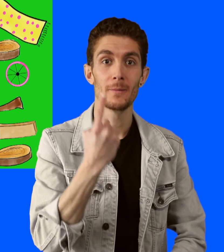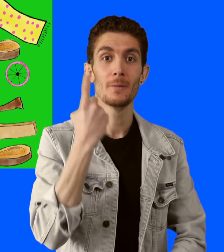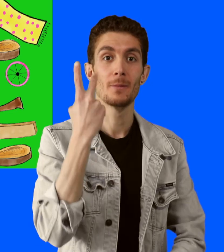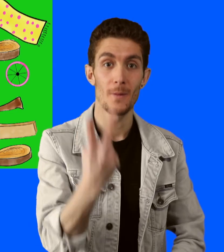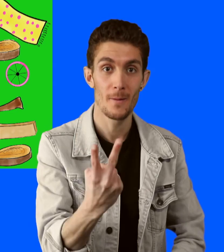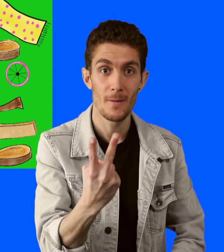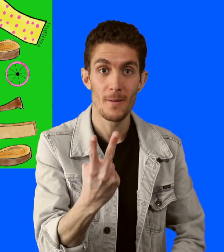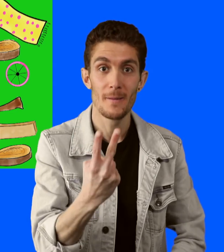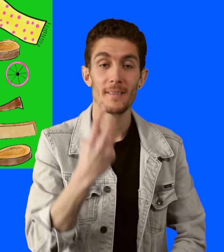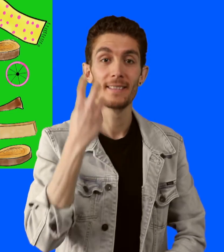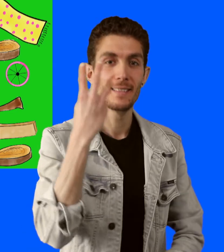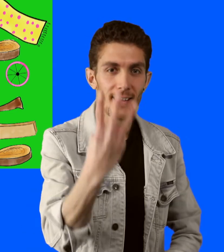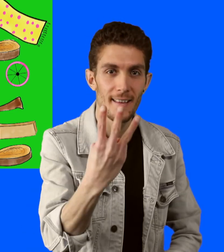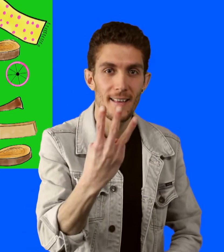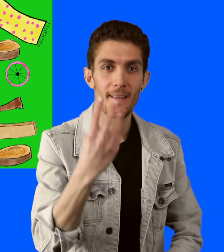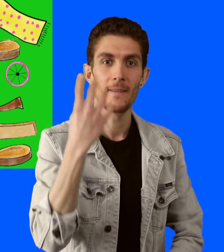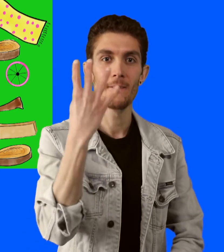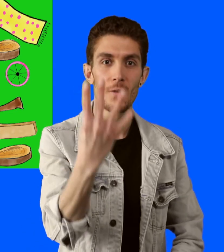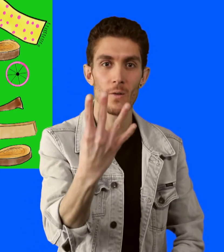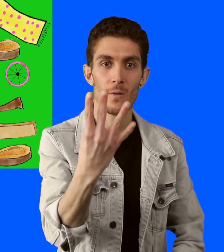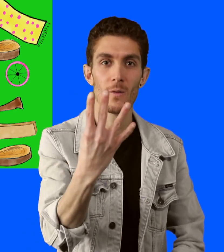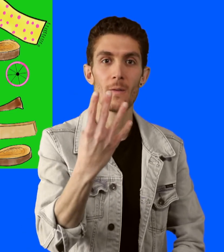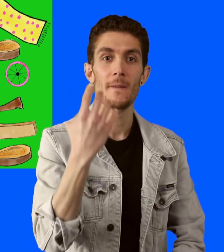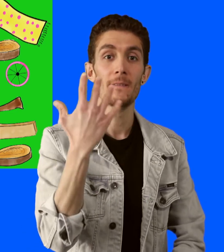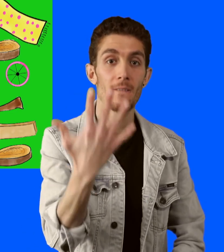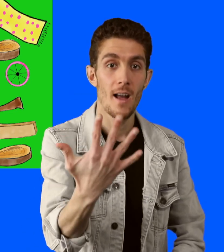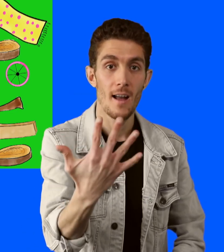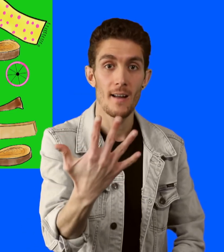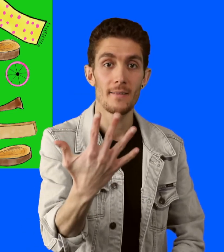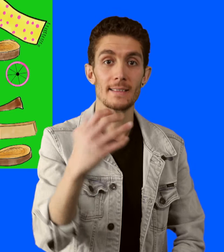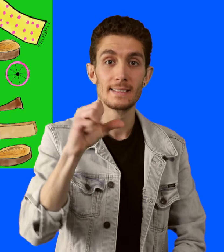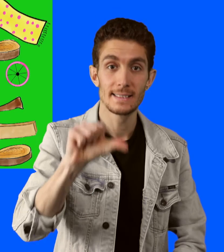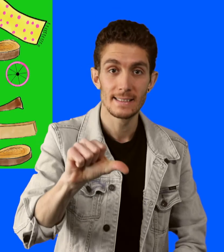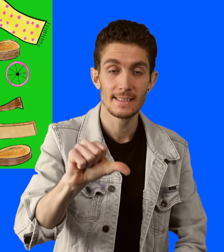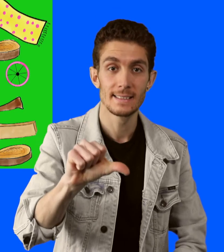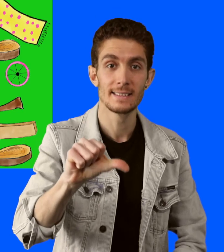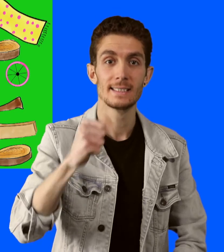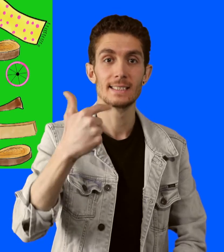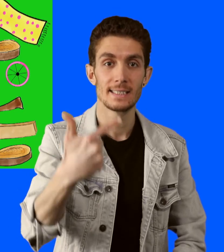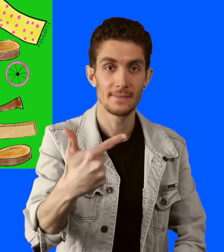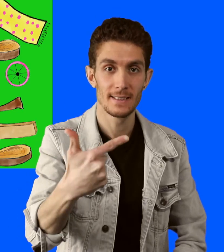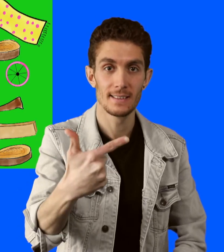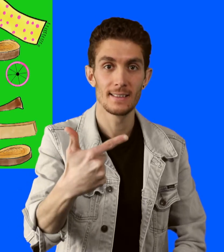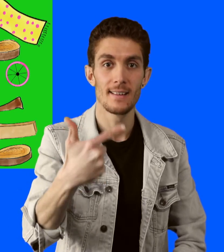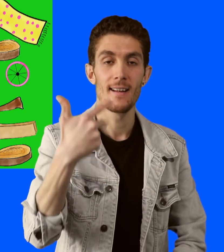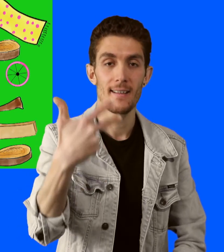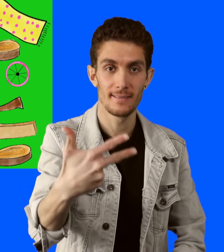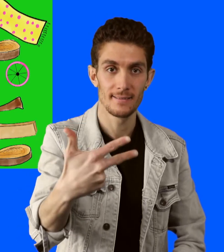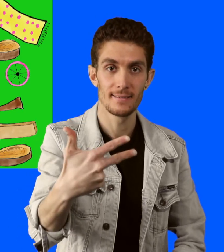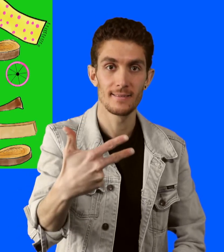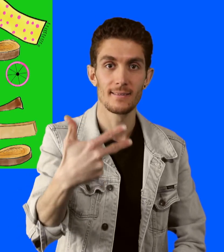1 2 3 4 5 6